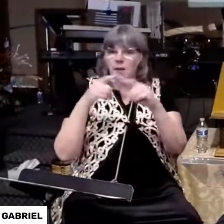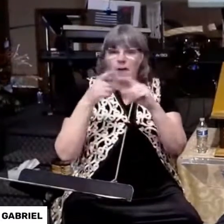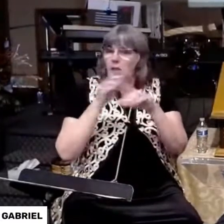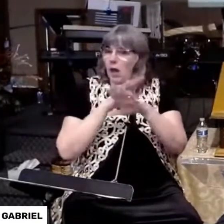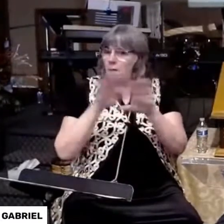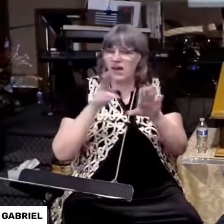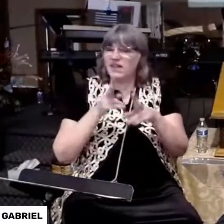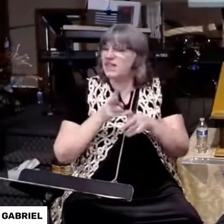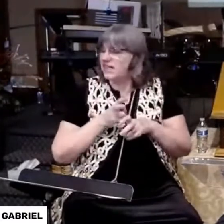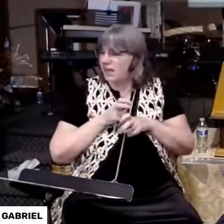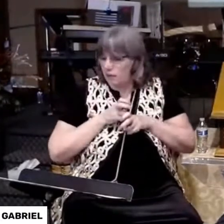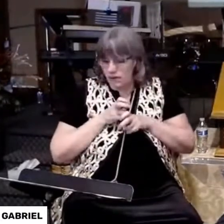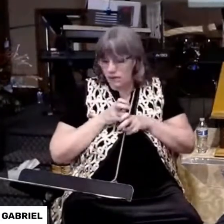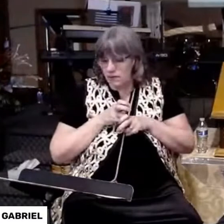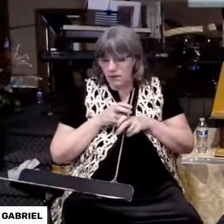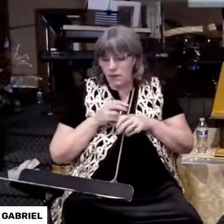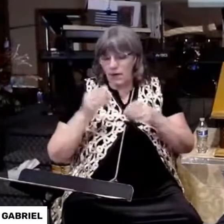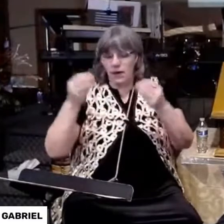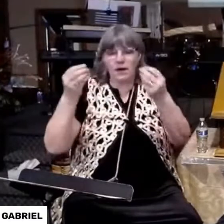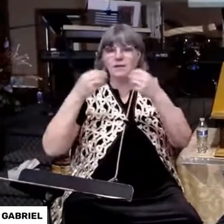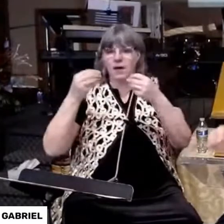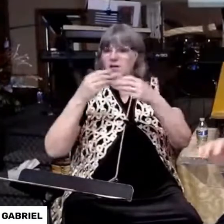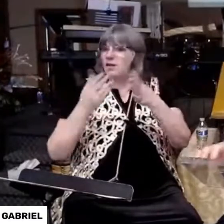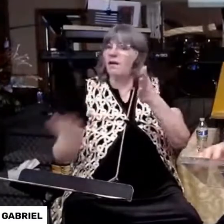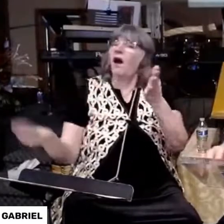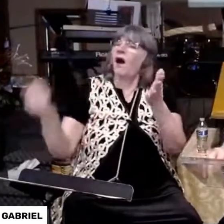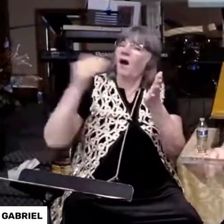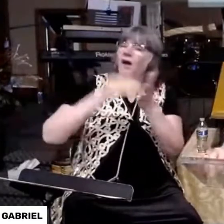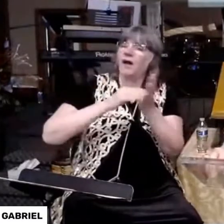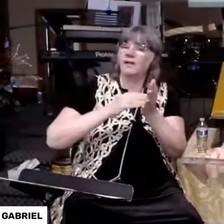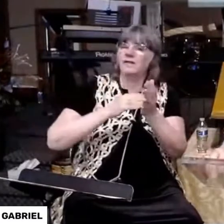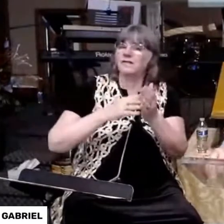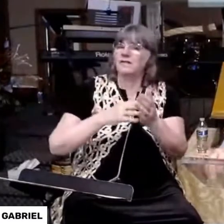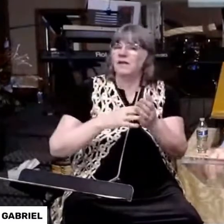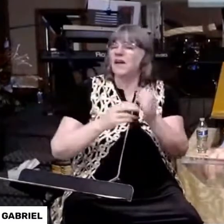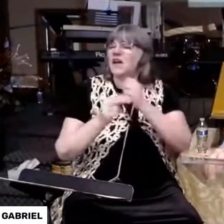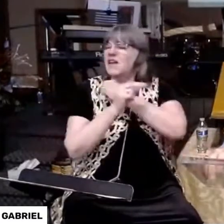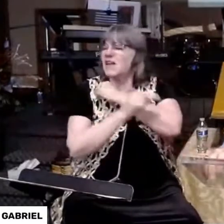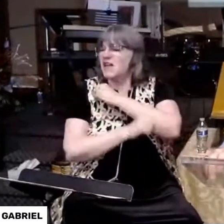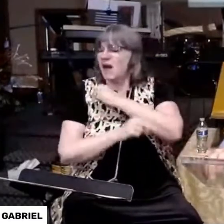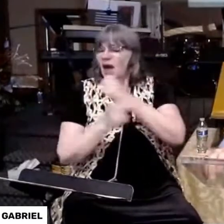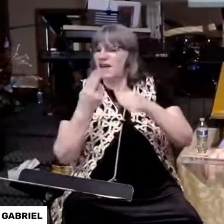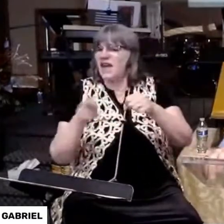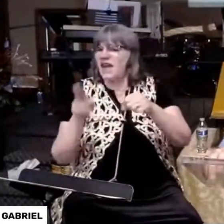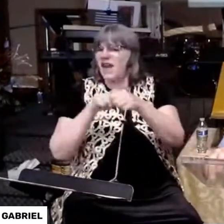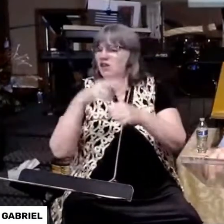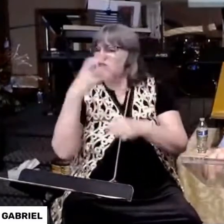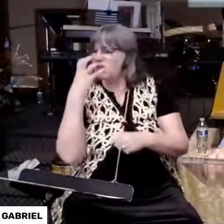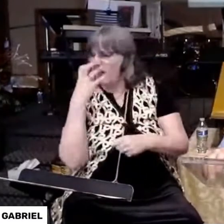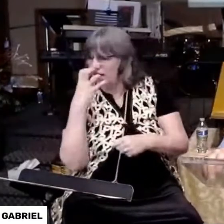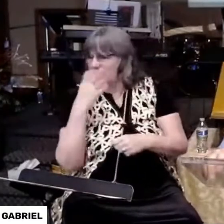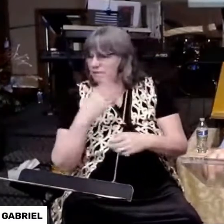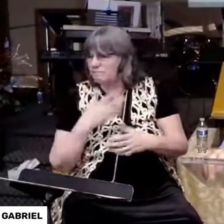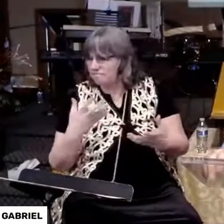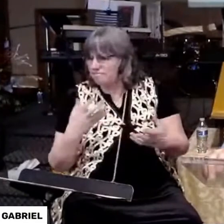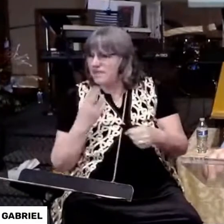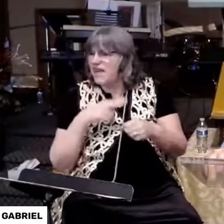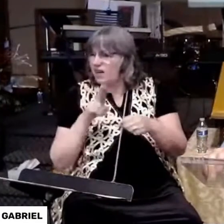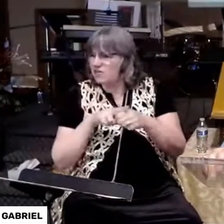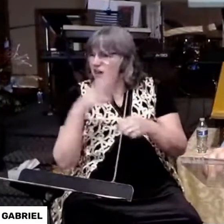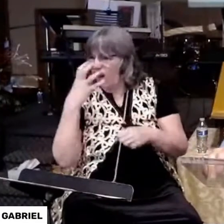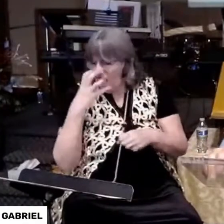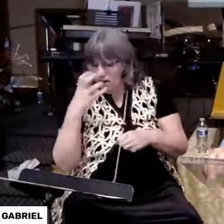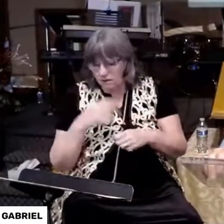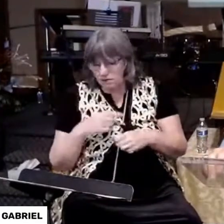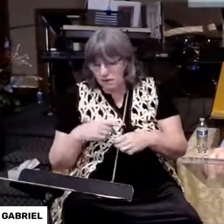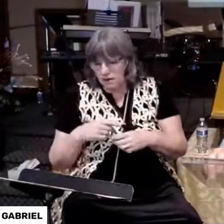to our world today, as they hit our natural animalistic reaction to anger, selfishness,